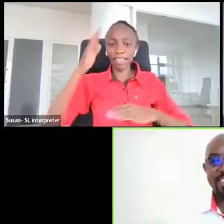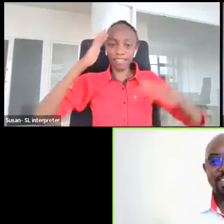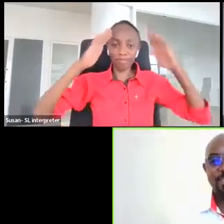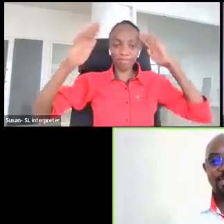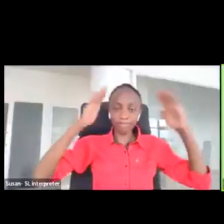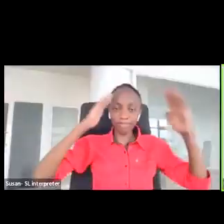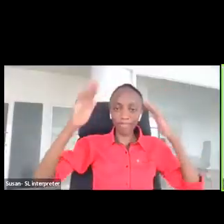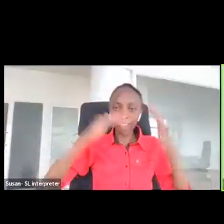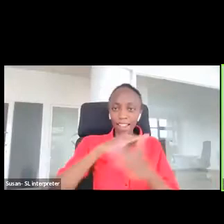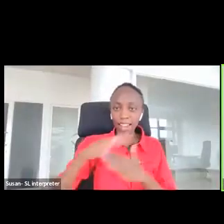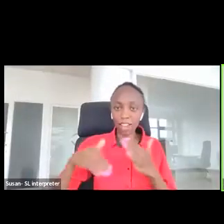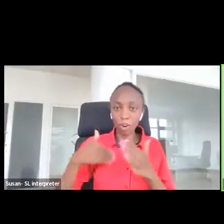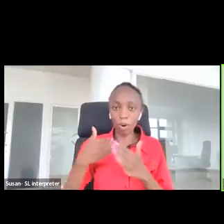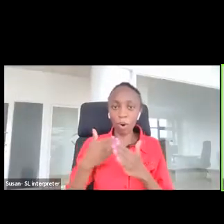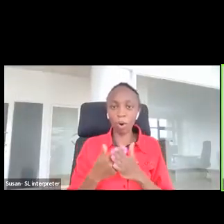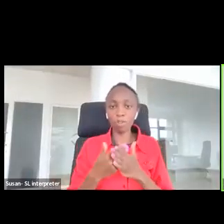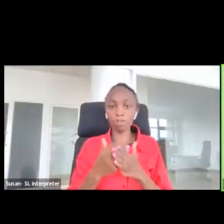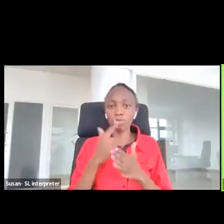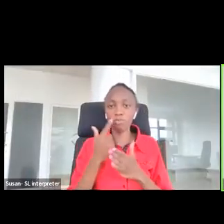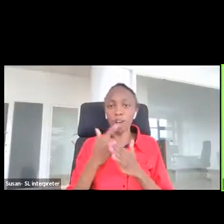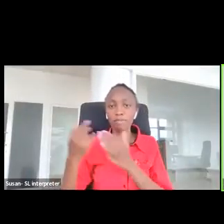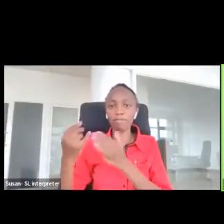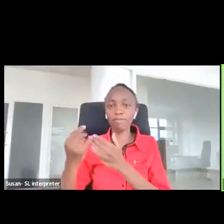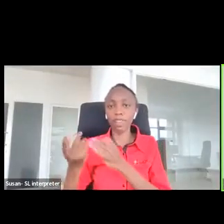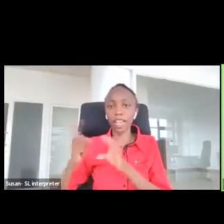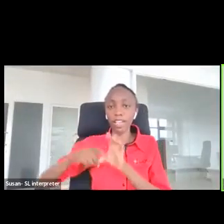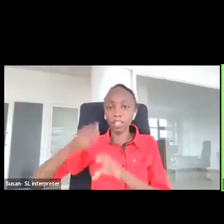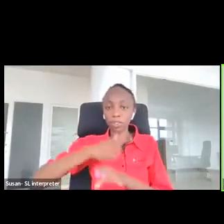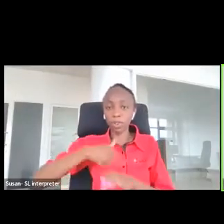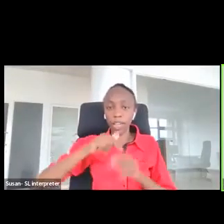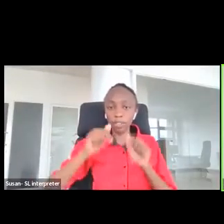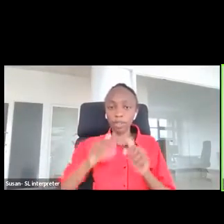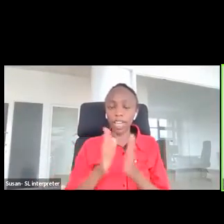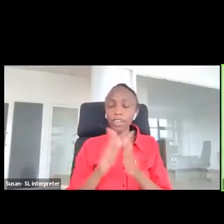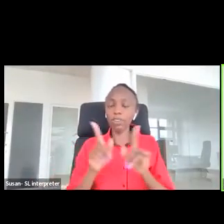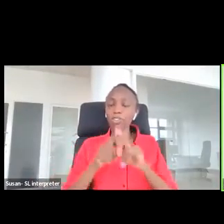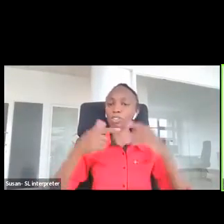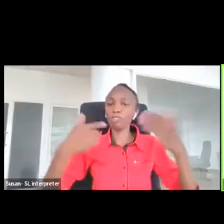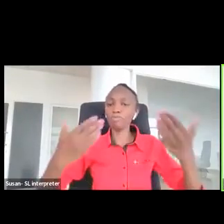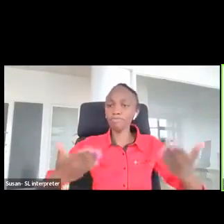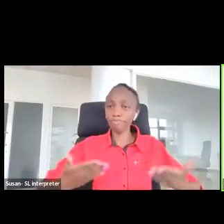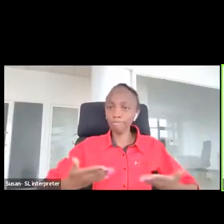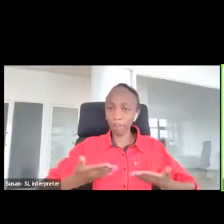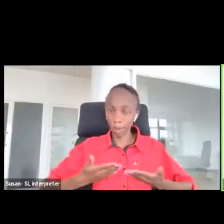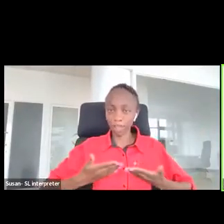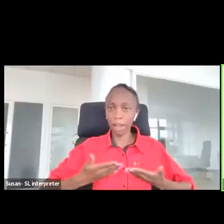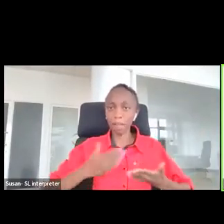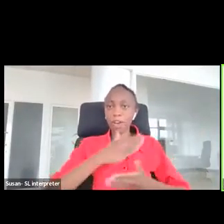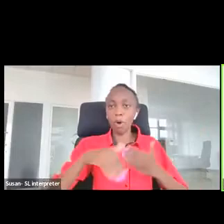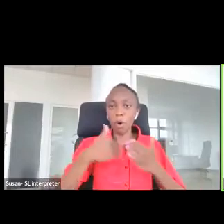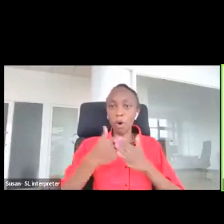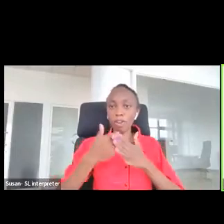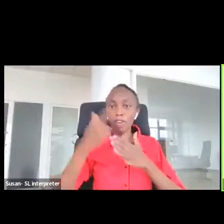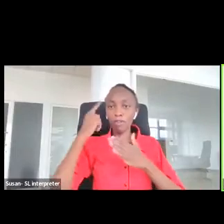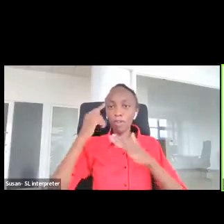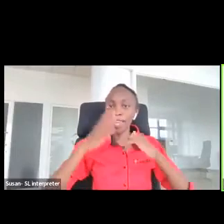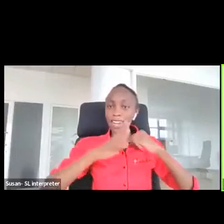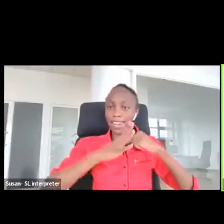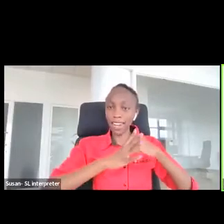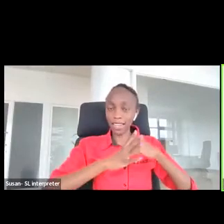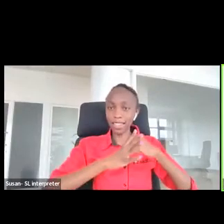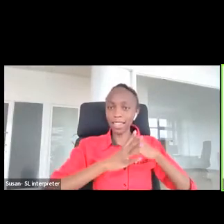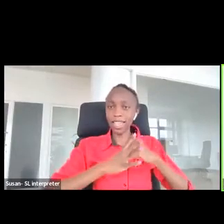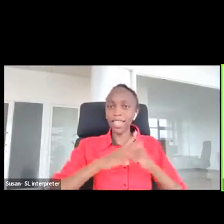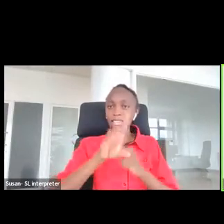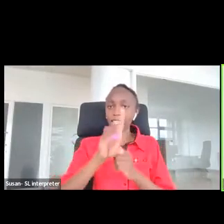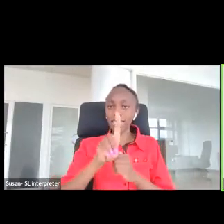everyone who has been able to join us, and to welcome everyone for this 9th digital essay